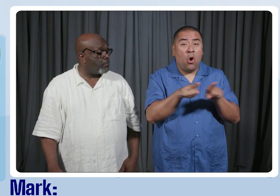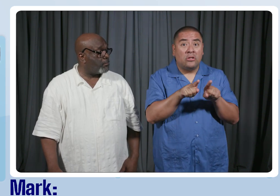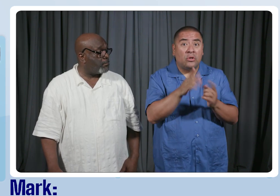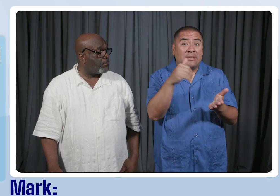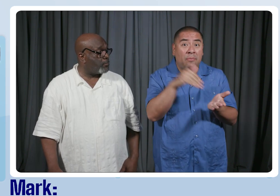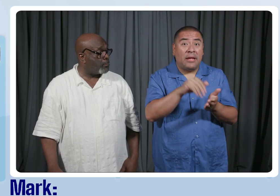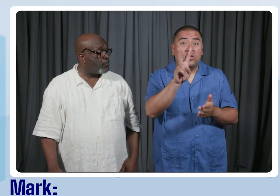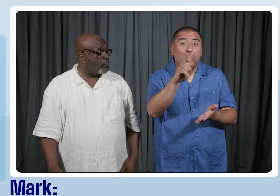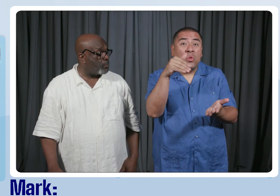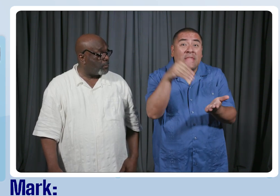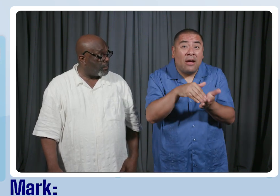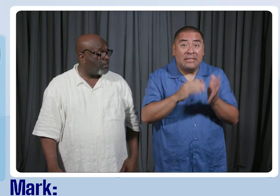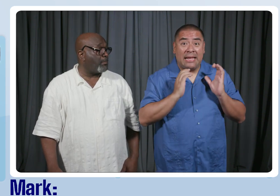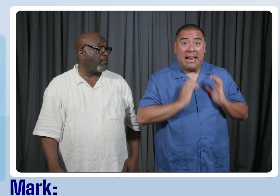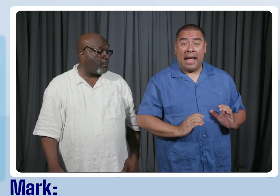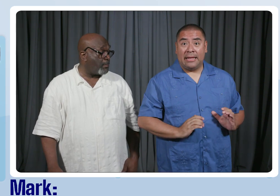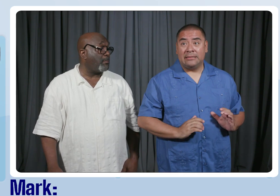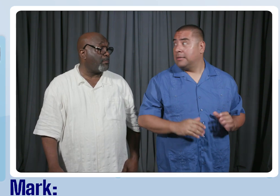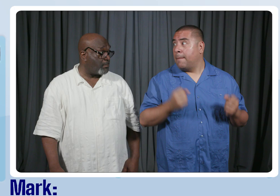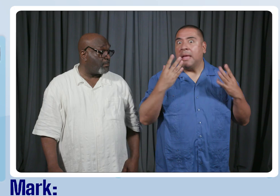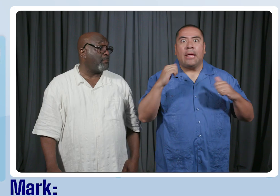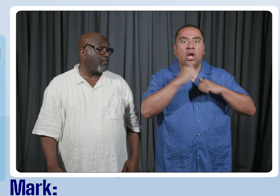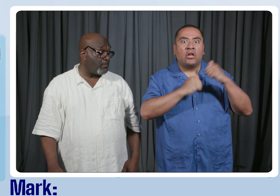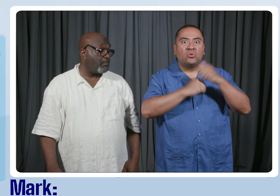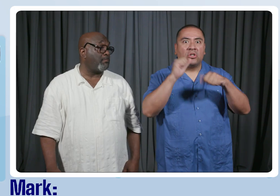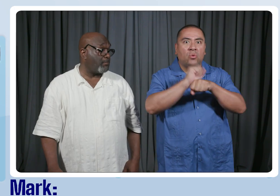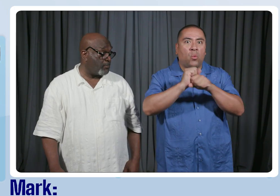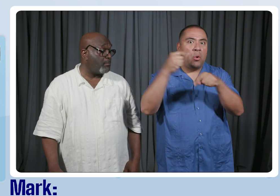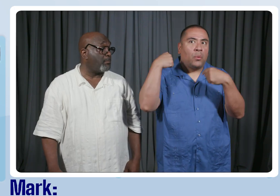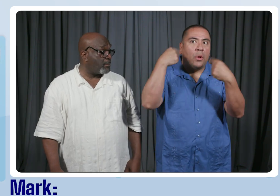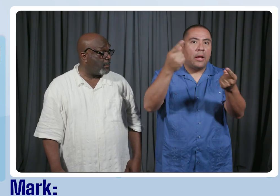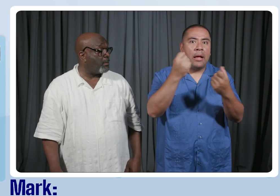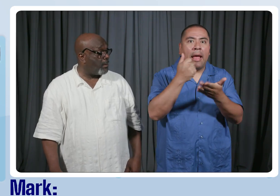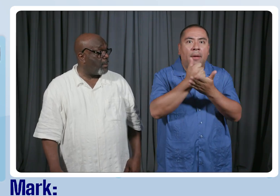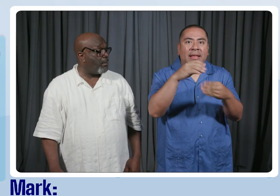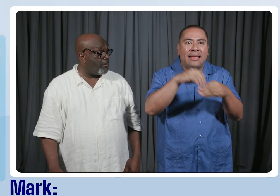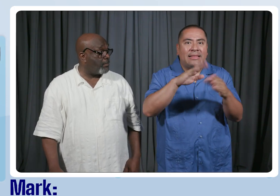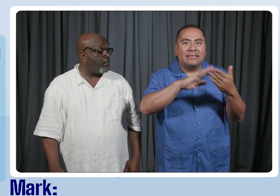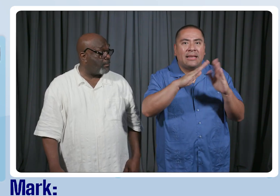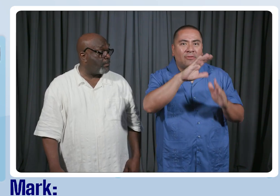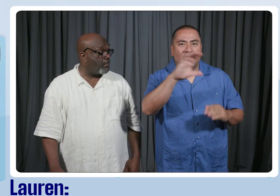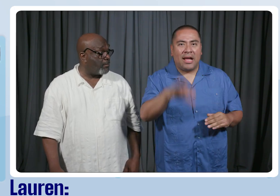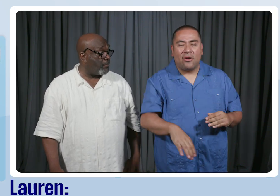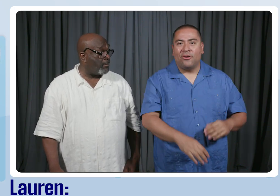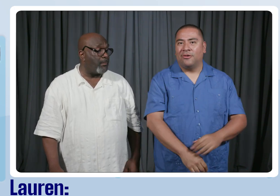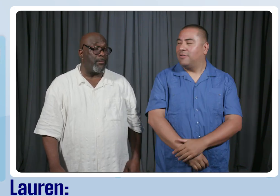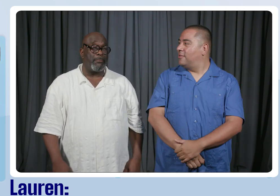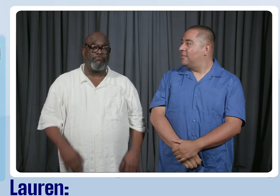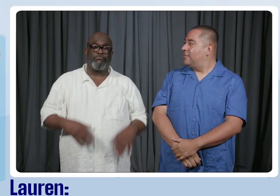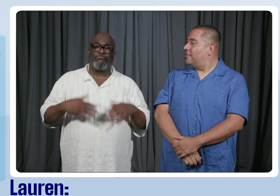which is a tremendous amount of construction work and helping within the city of Chicago.